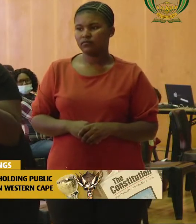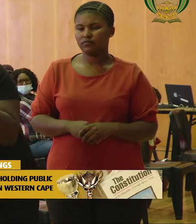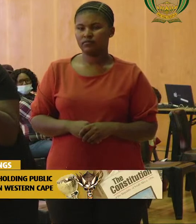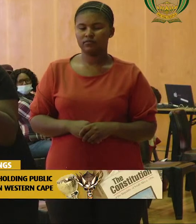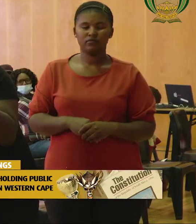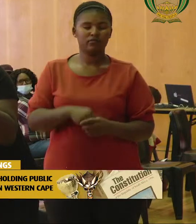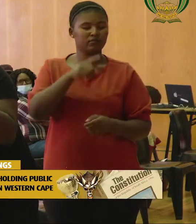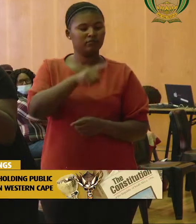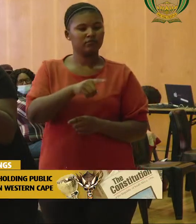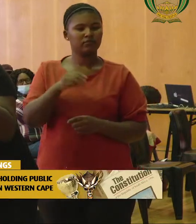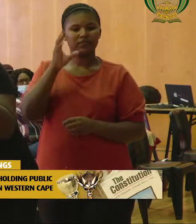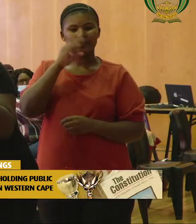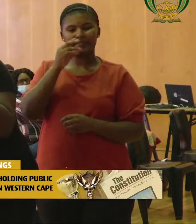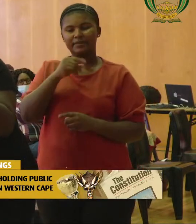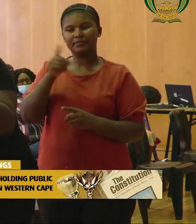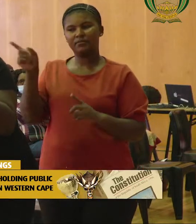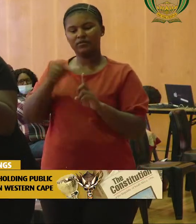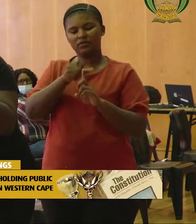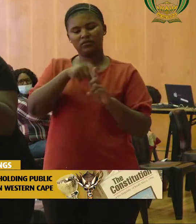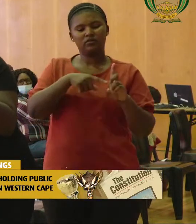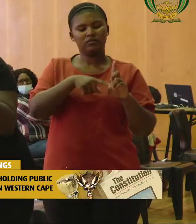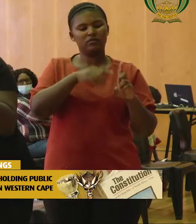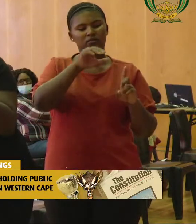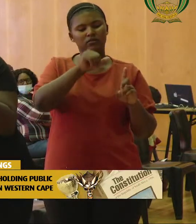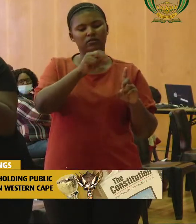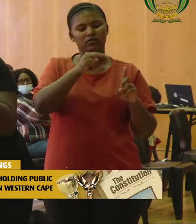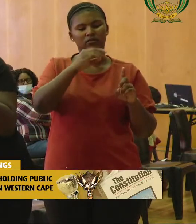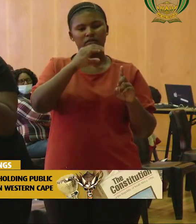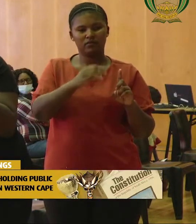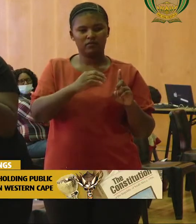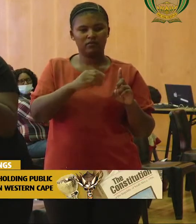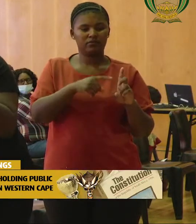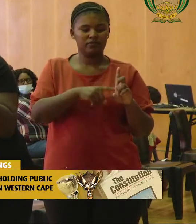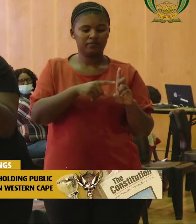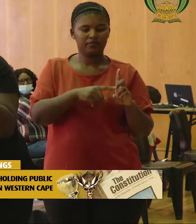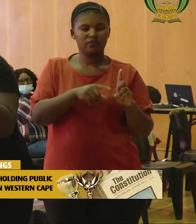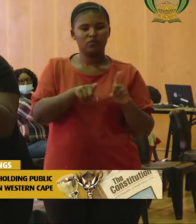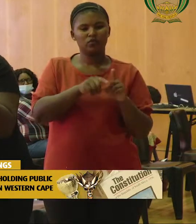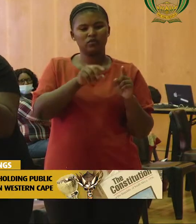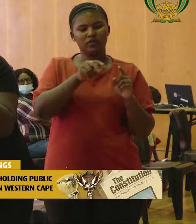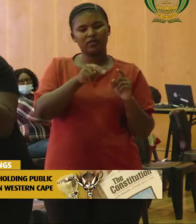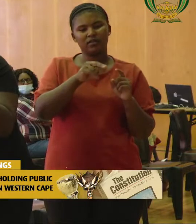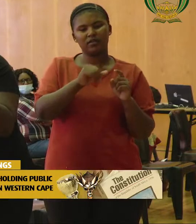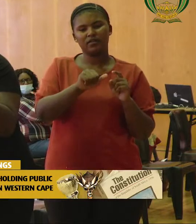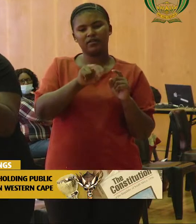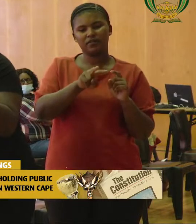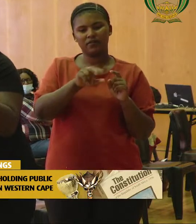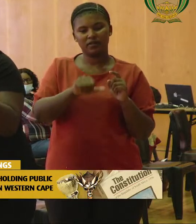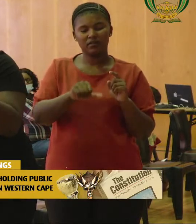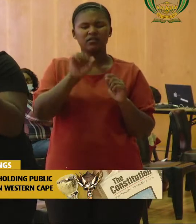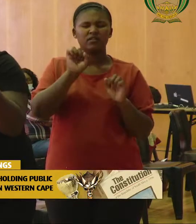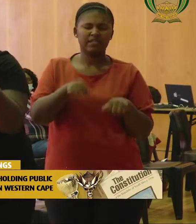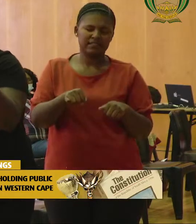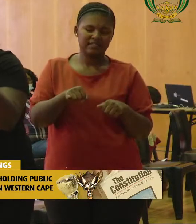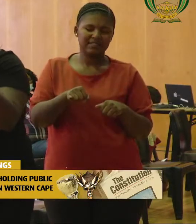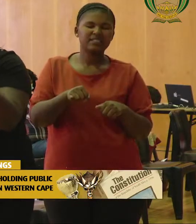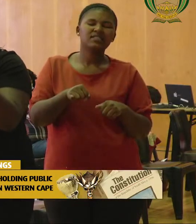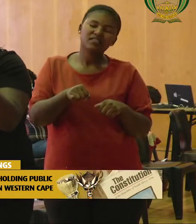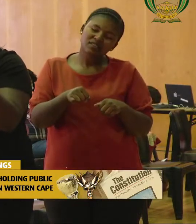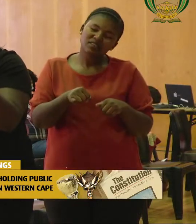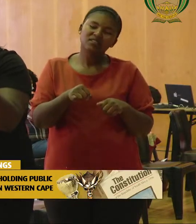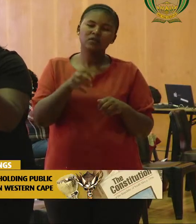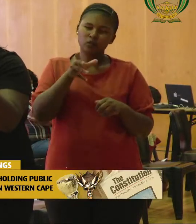Previous speaker is from the ANC and the MKMVA. They would support the bill, but they